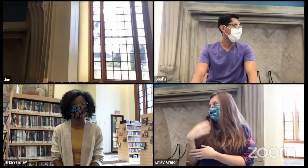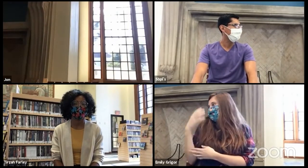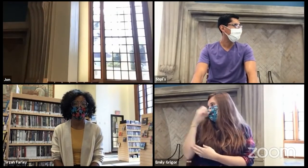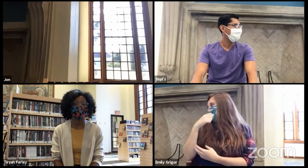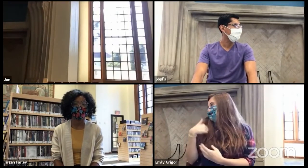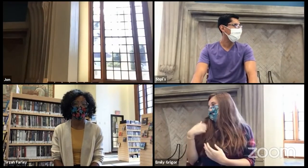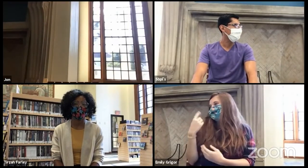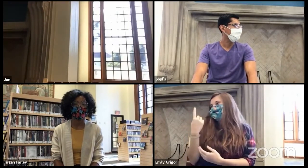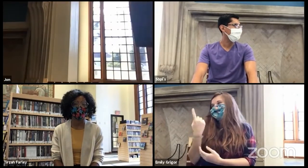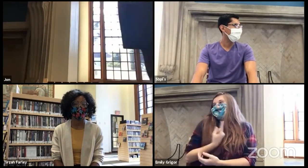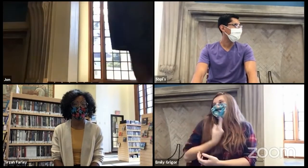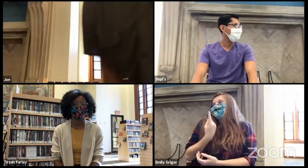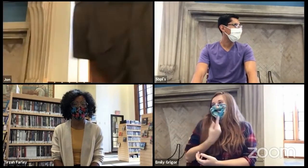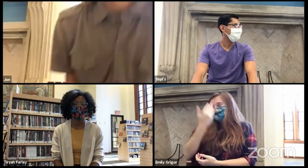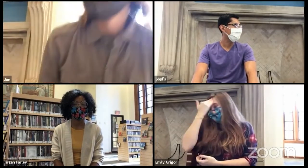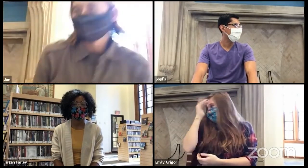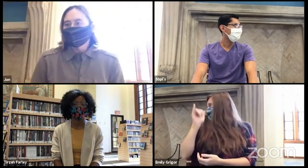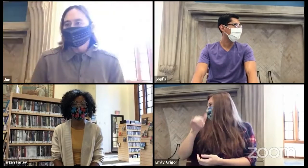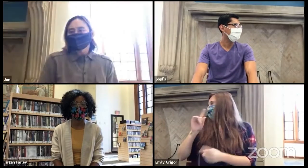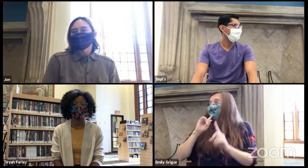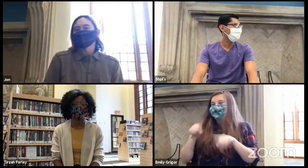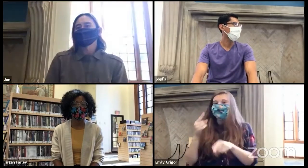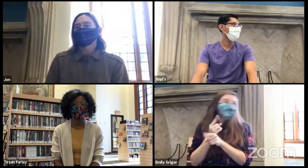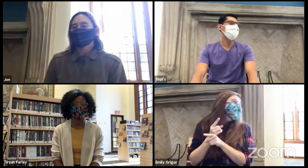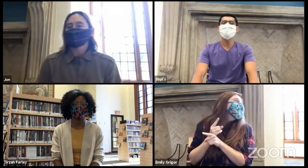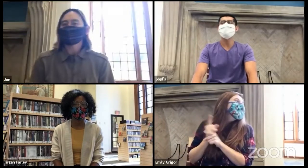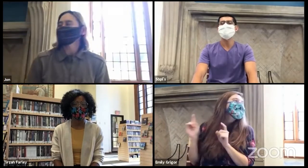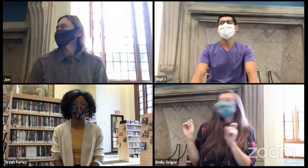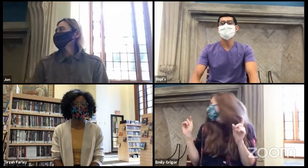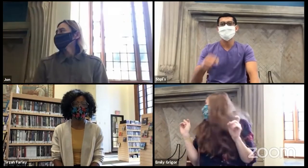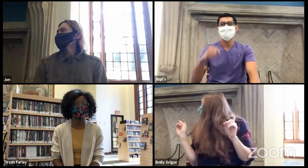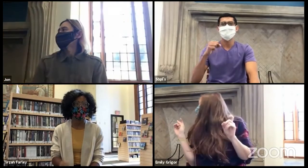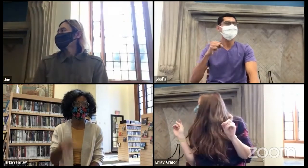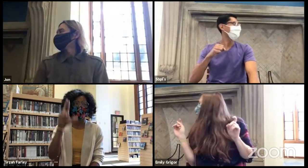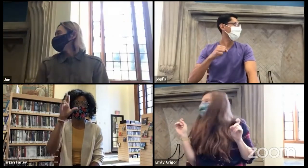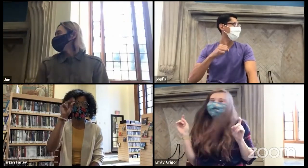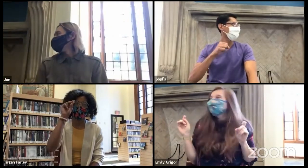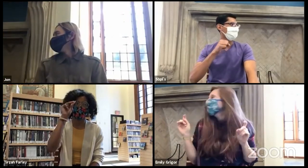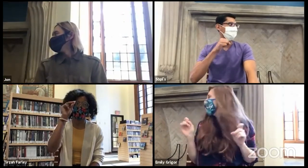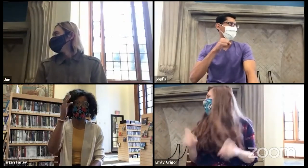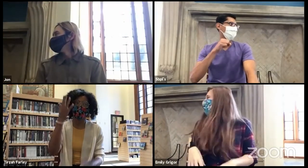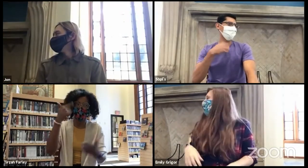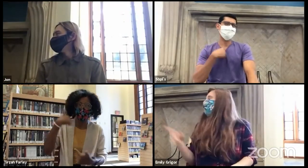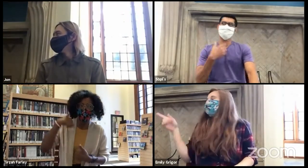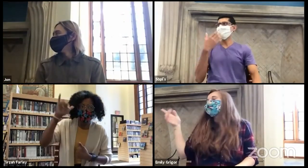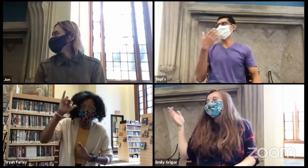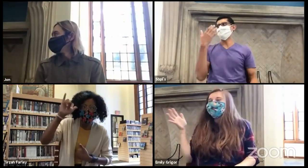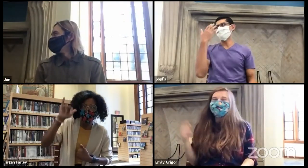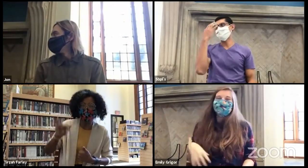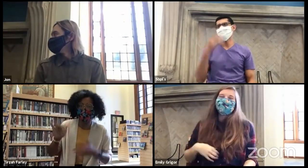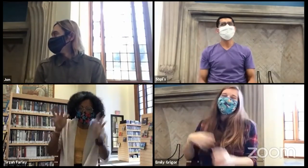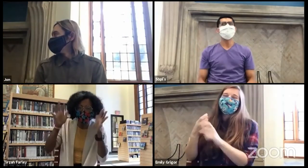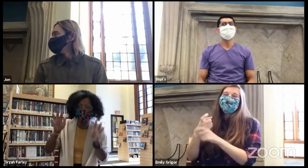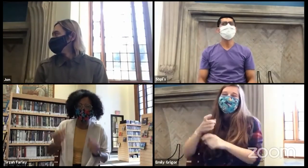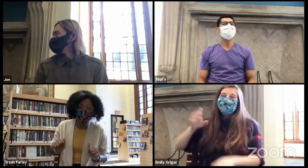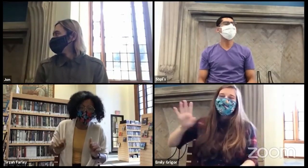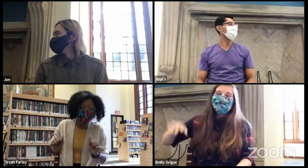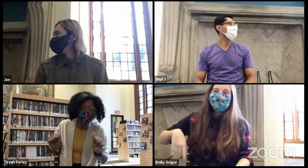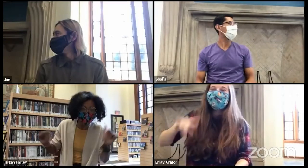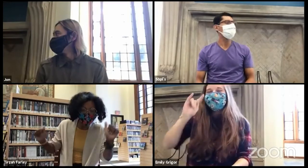I guess I'm the only one that could really answer that question, right? No. Hey, what about me?